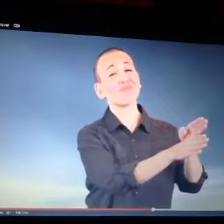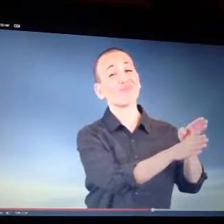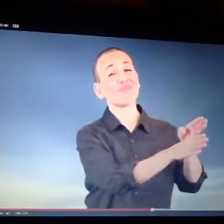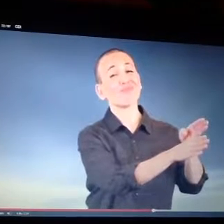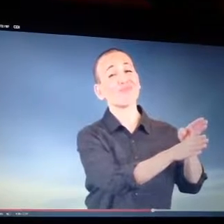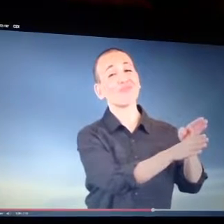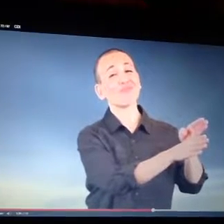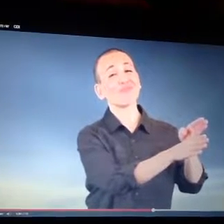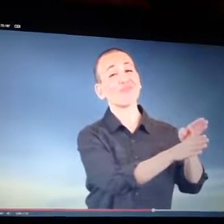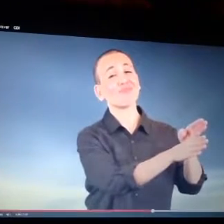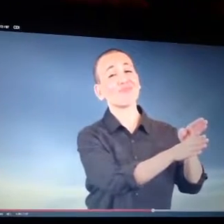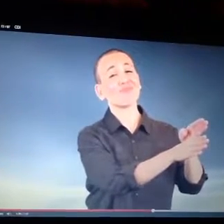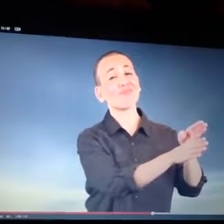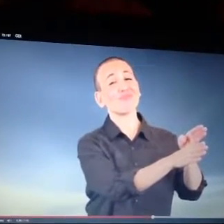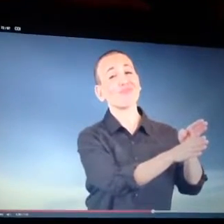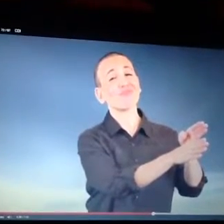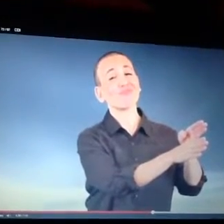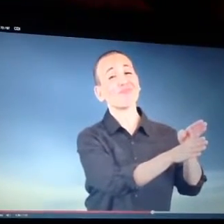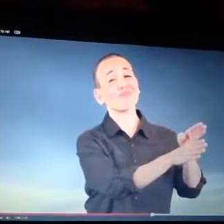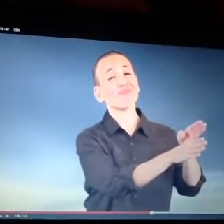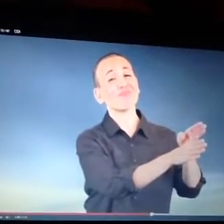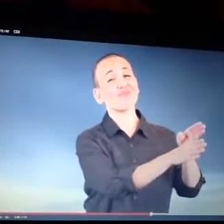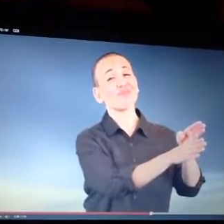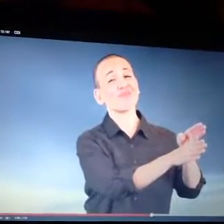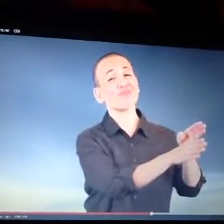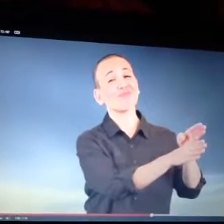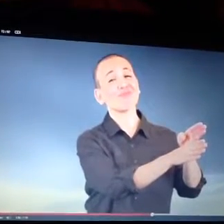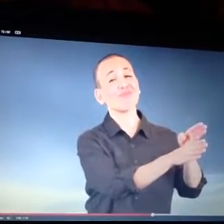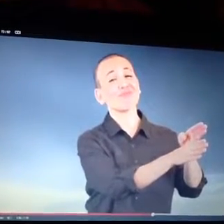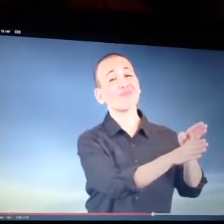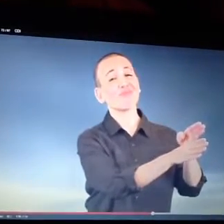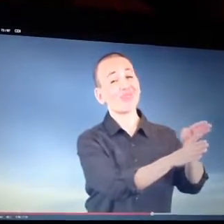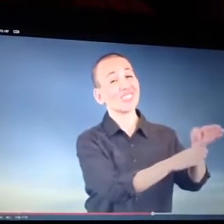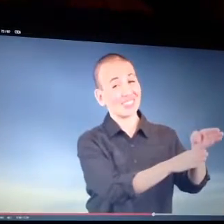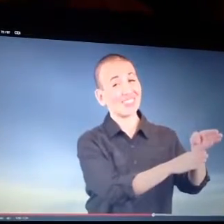Hopefully soon, I hope that people respect CDIs.